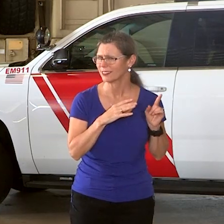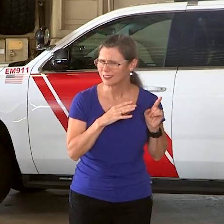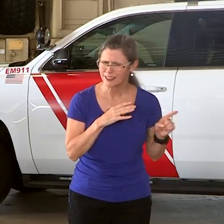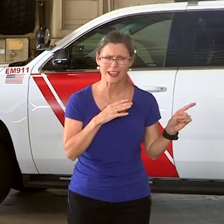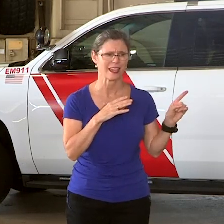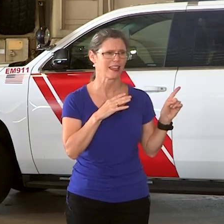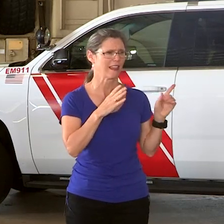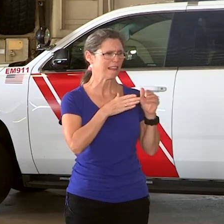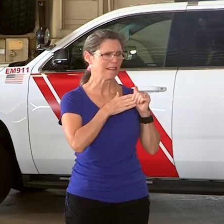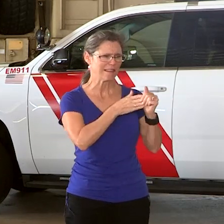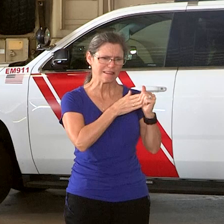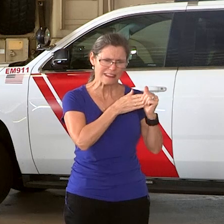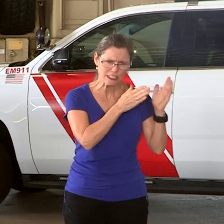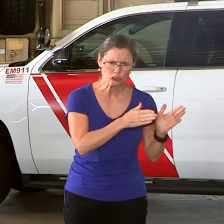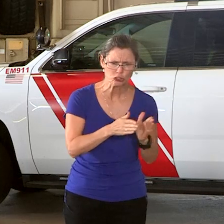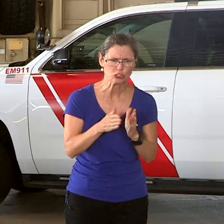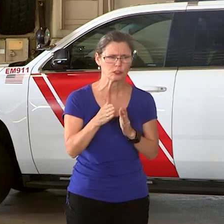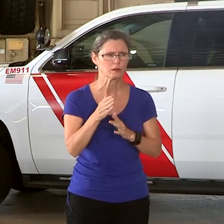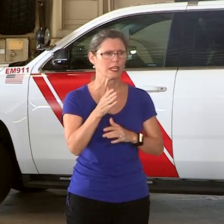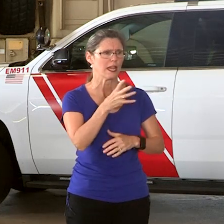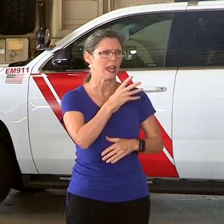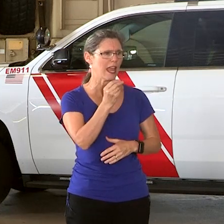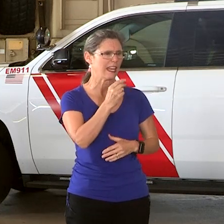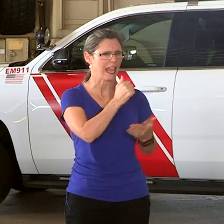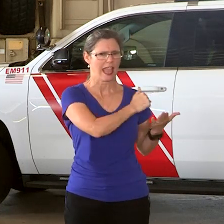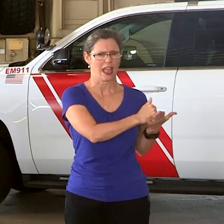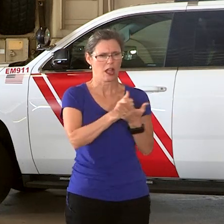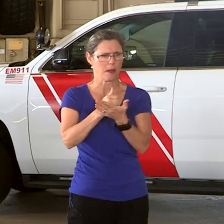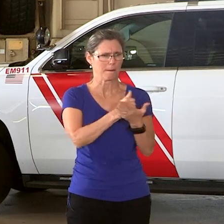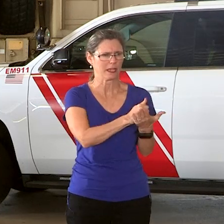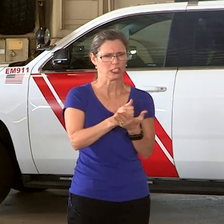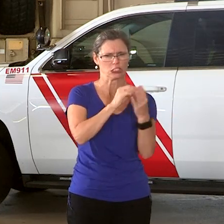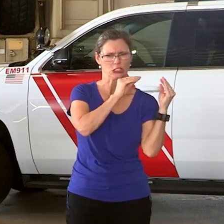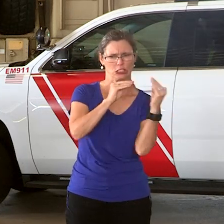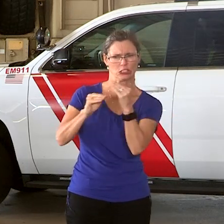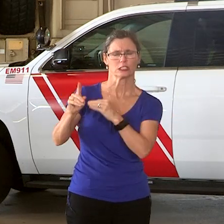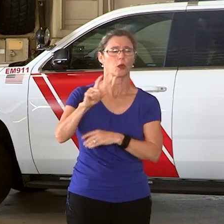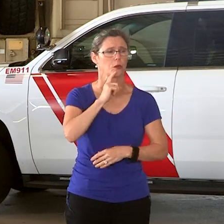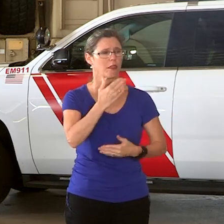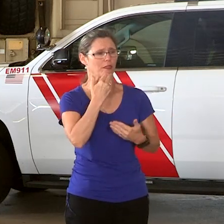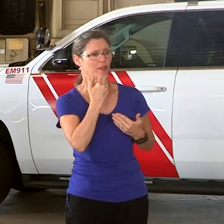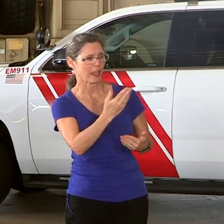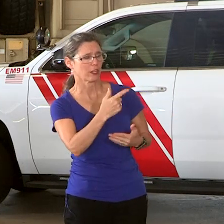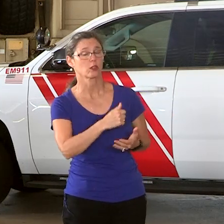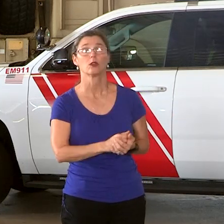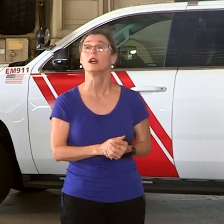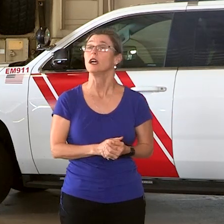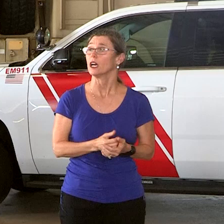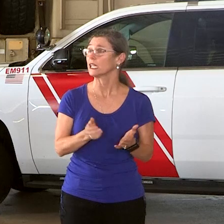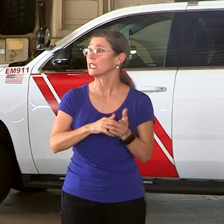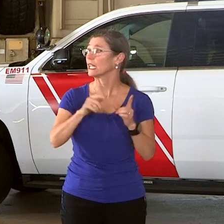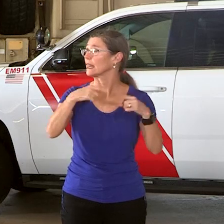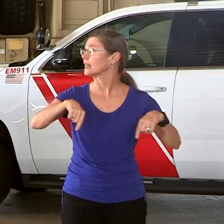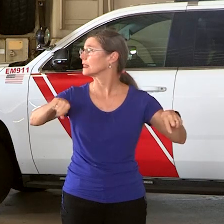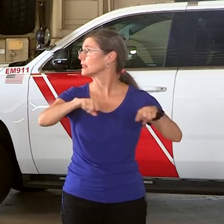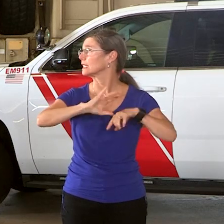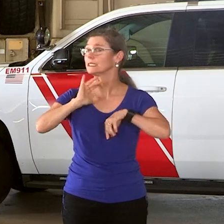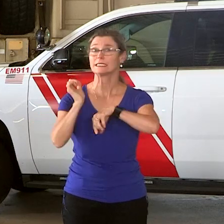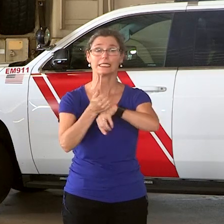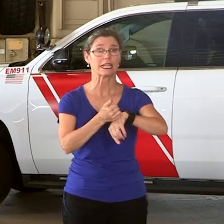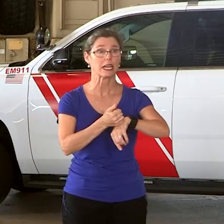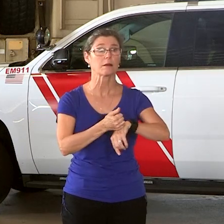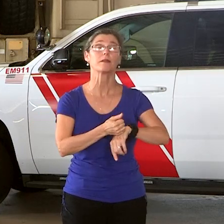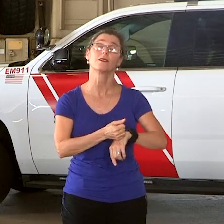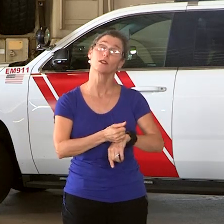of leadership and logistical support. And I want to re-emphasize that the efforts that you are seeing here today are truly